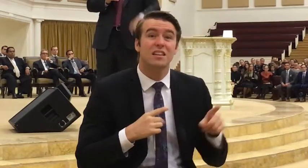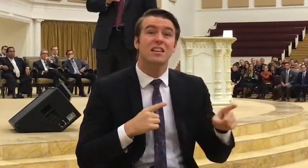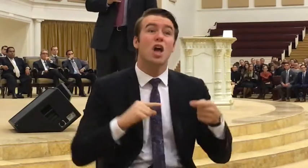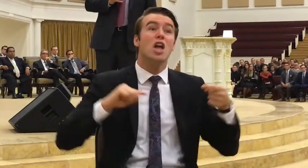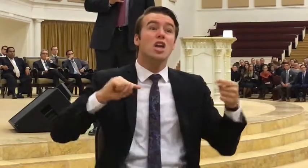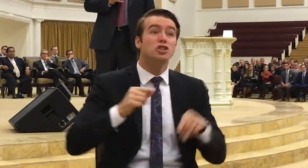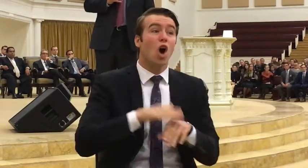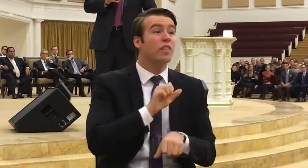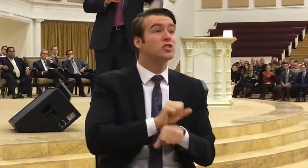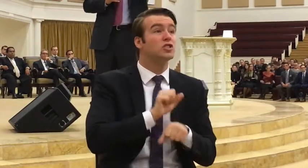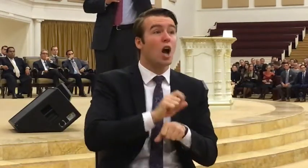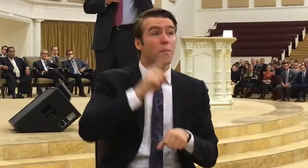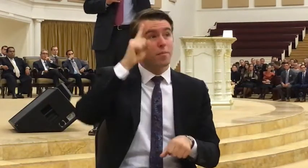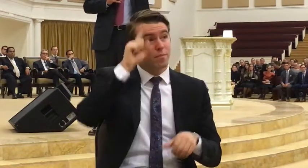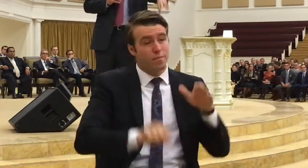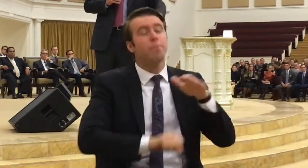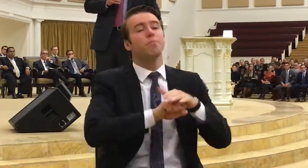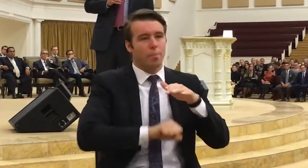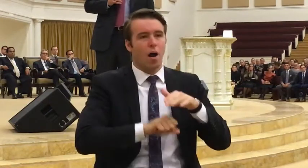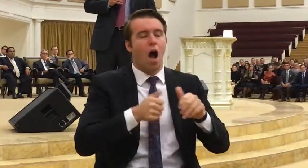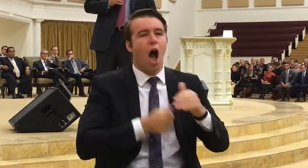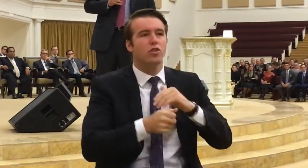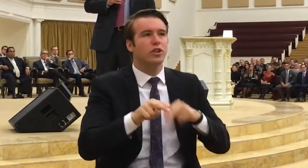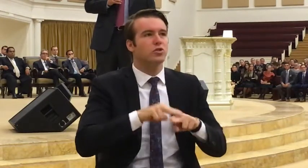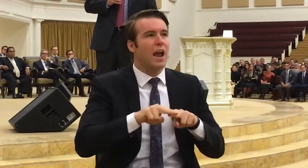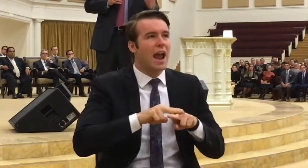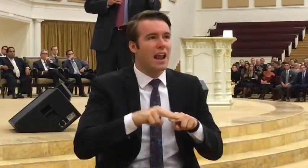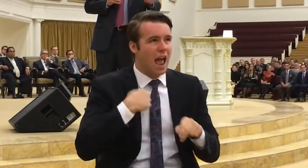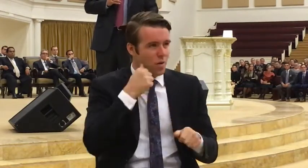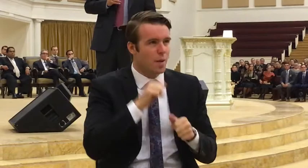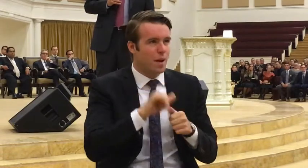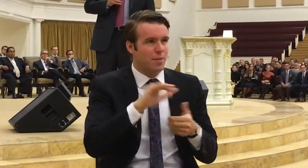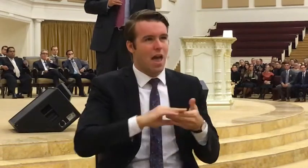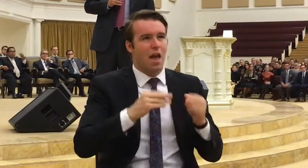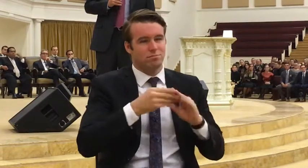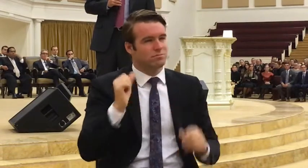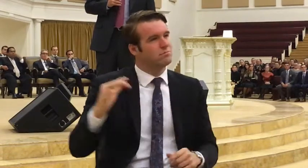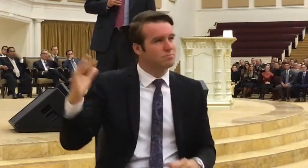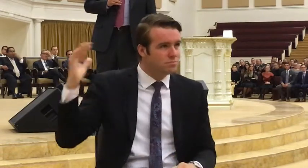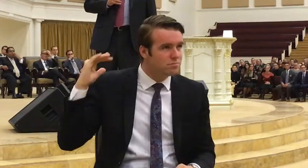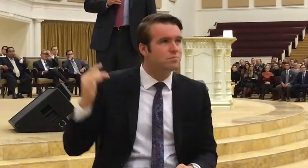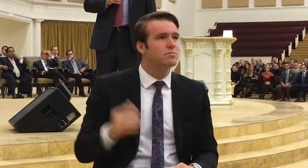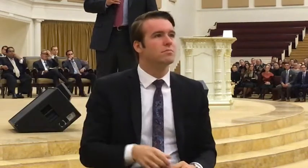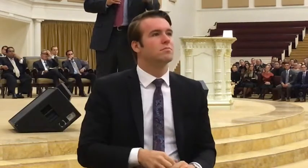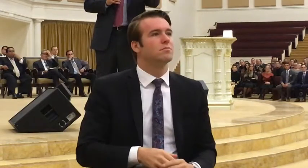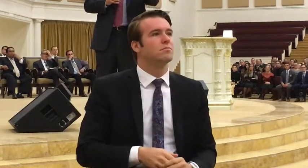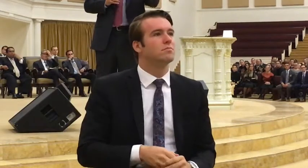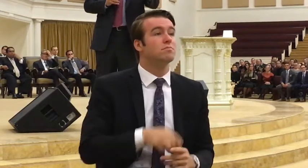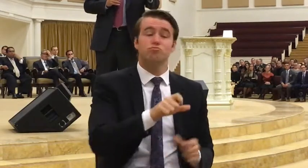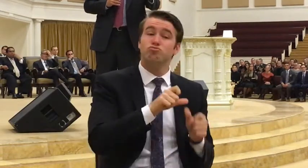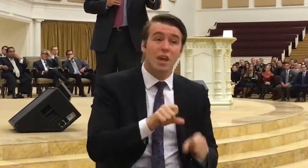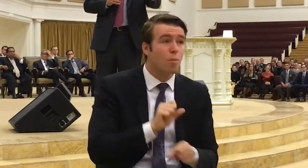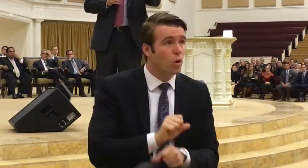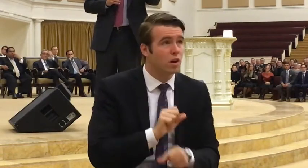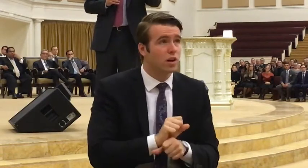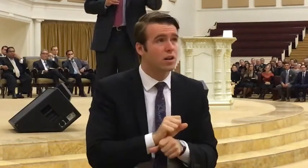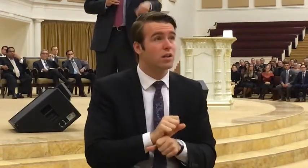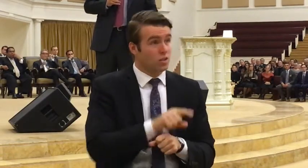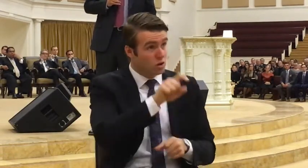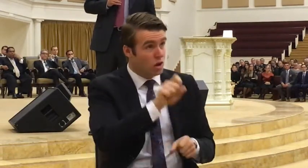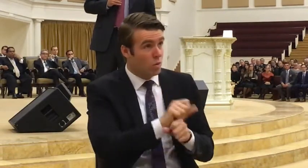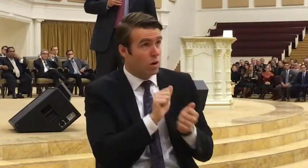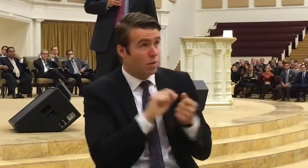injured on the job, hit his head under one of those trains one of those days. I remember all that years ago. But he kept working. Did you ever